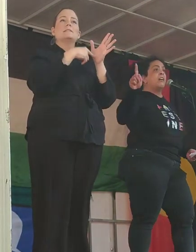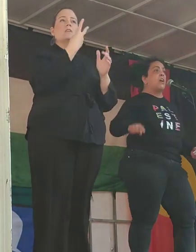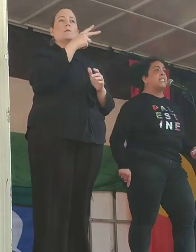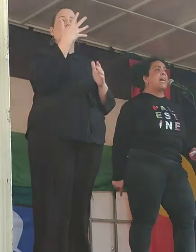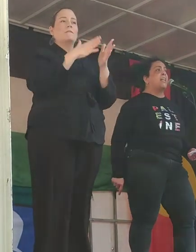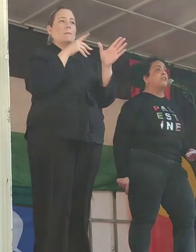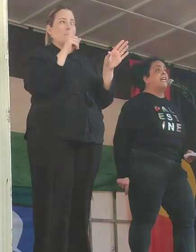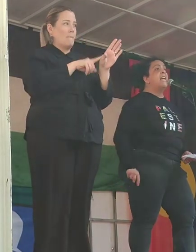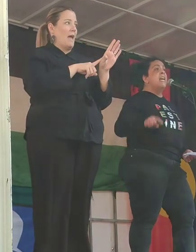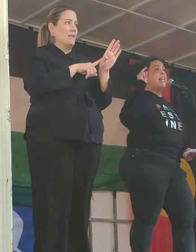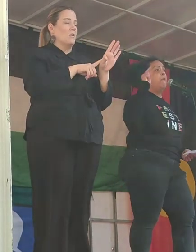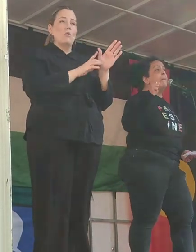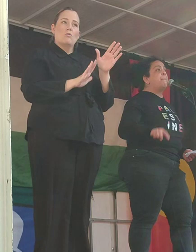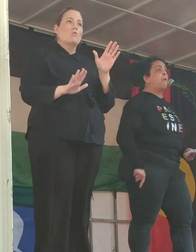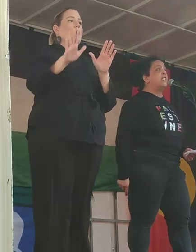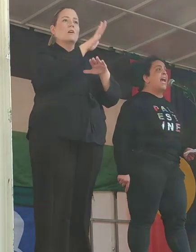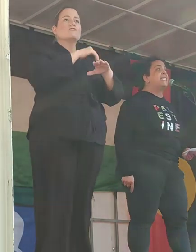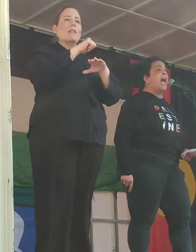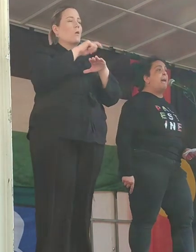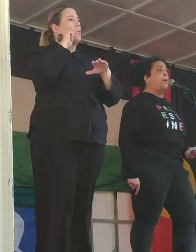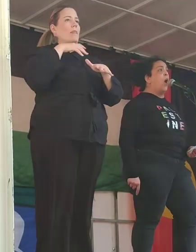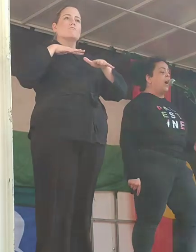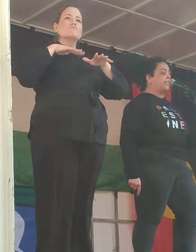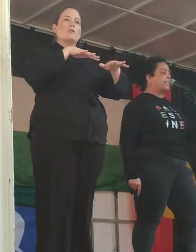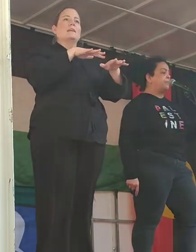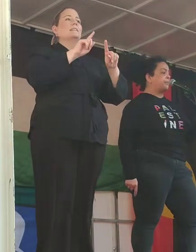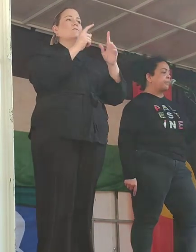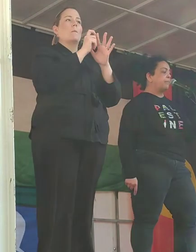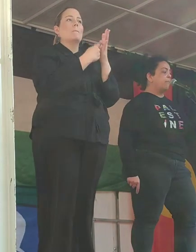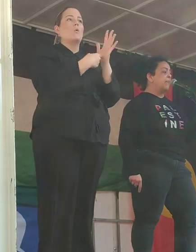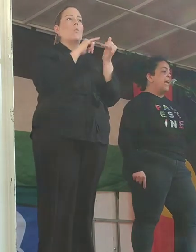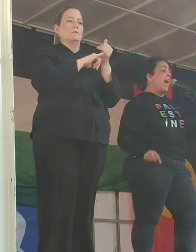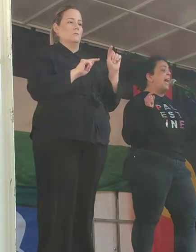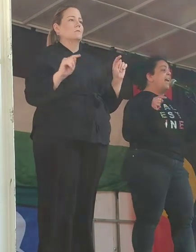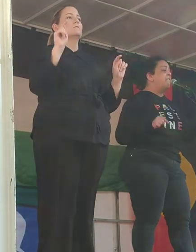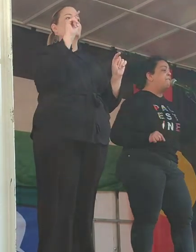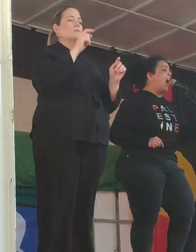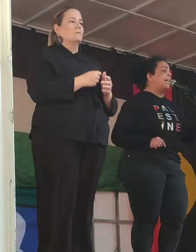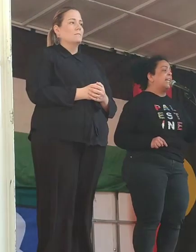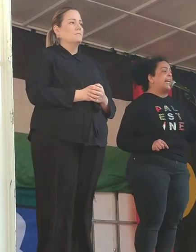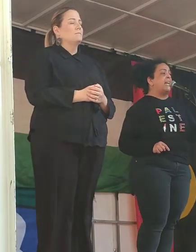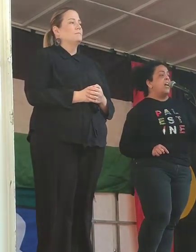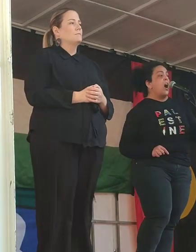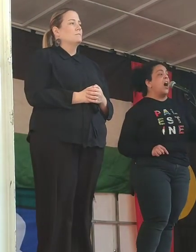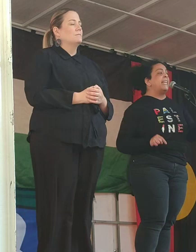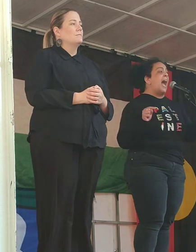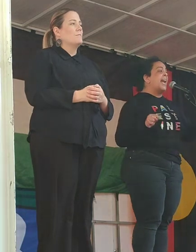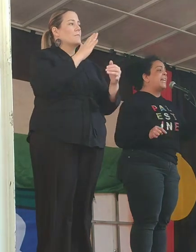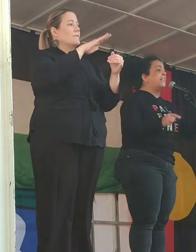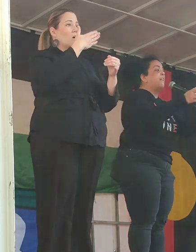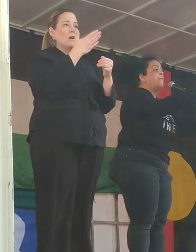right across the country, there will be protests at ports. And then finally, on